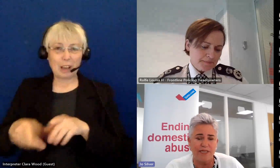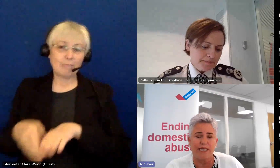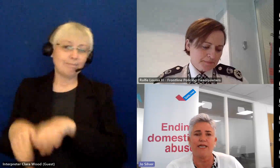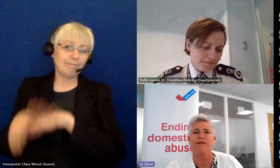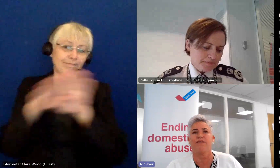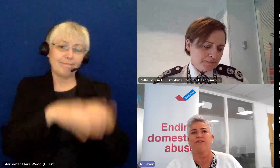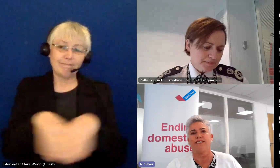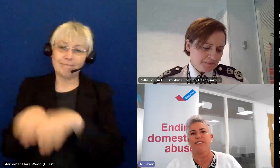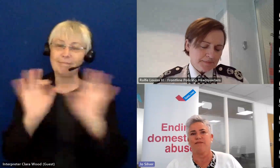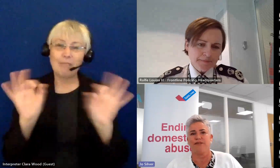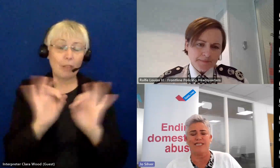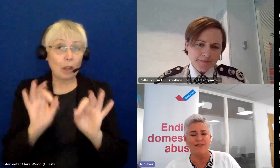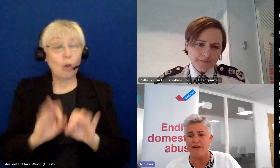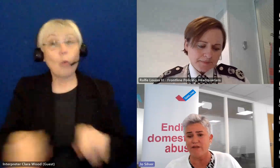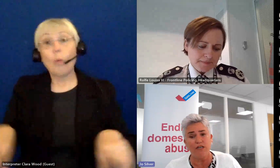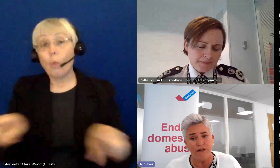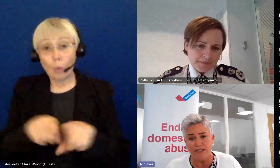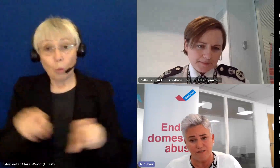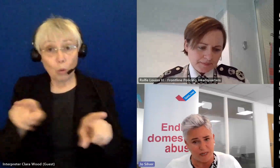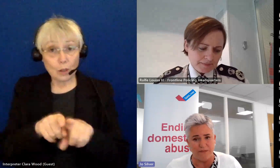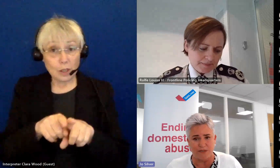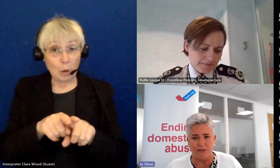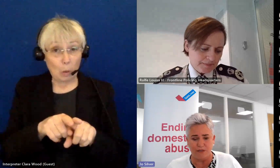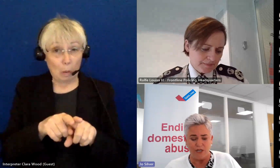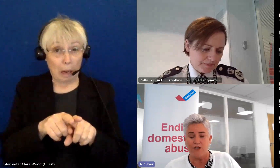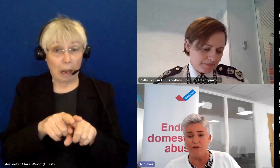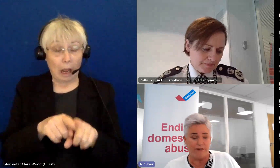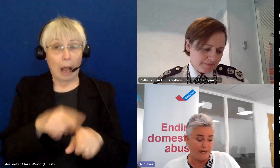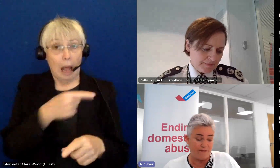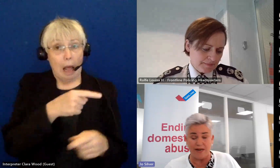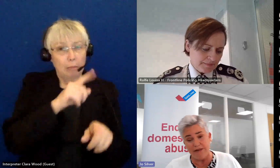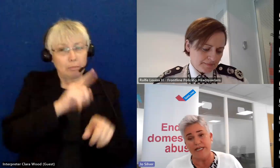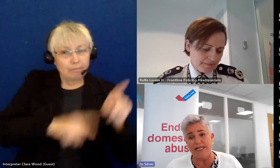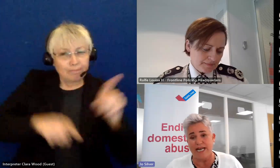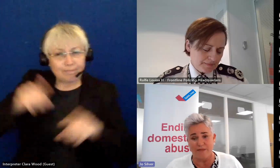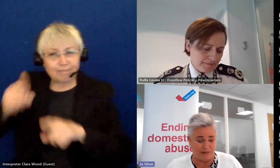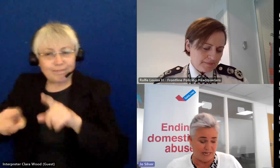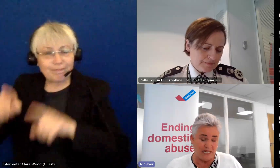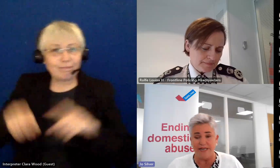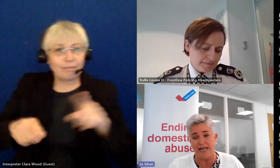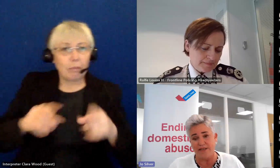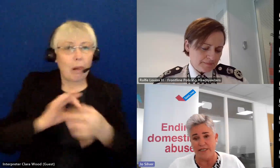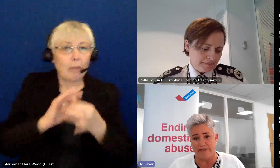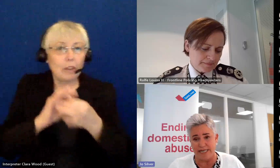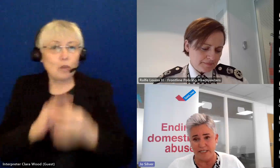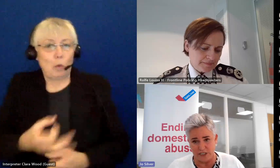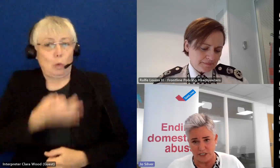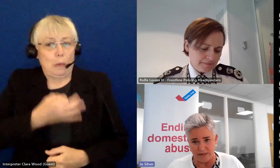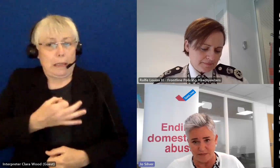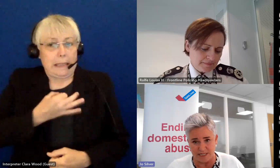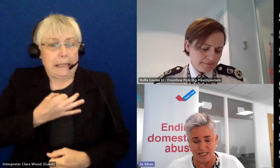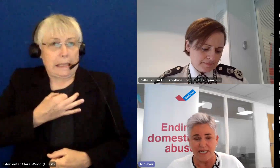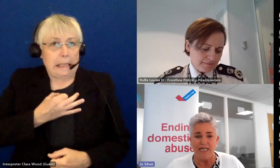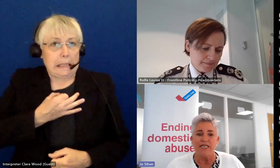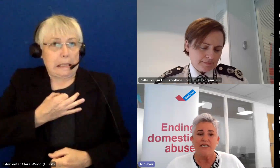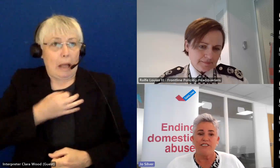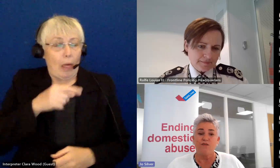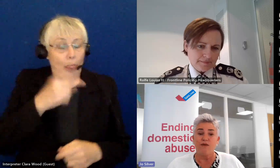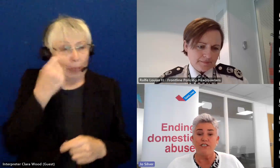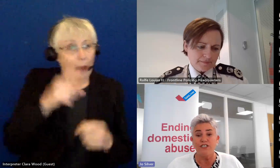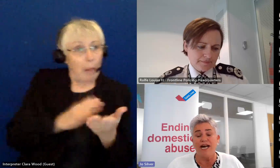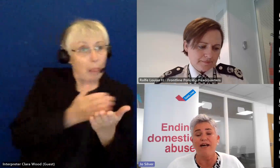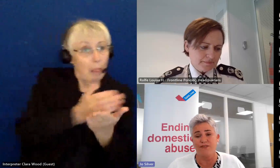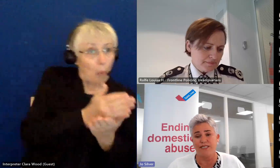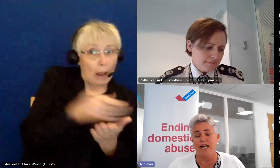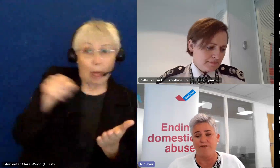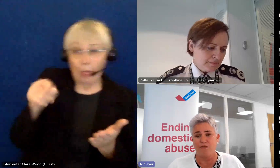meant when you were thinking about domestic abuse. And there are loads of people who are in very unhappy, unhealthy relationships. So